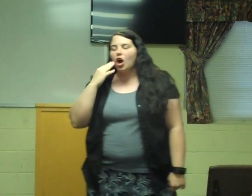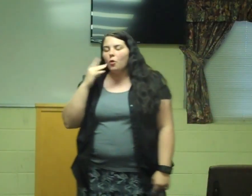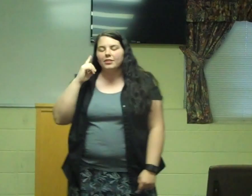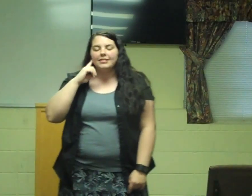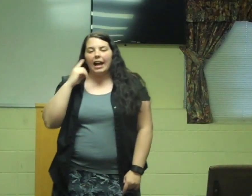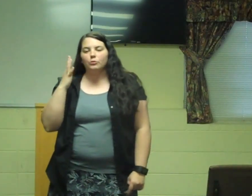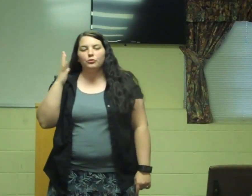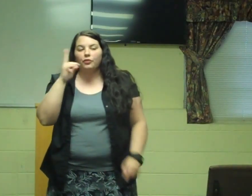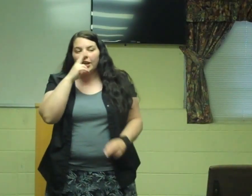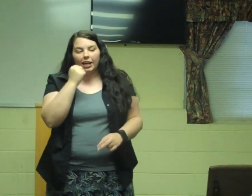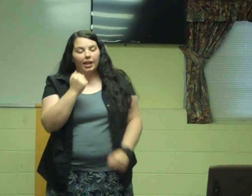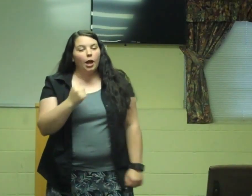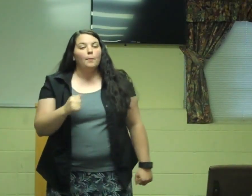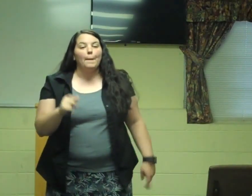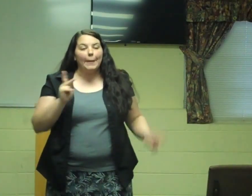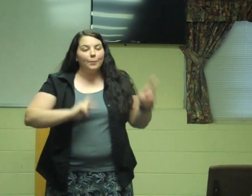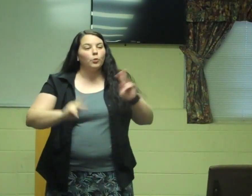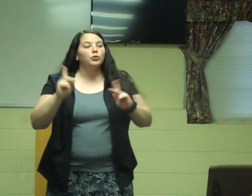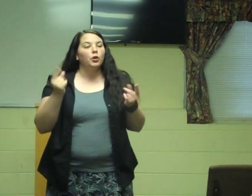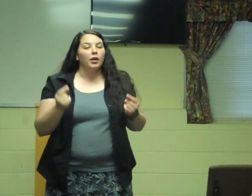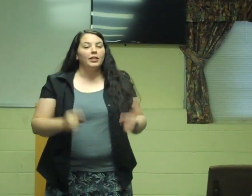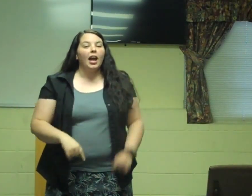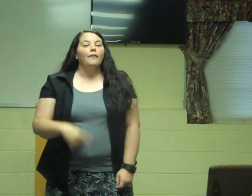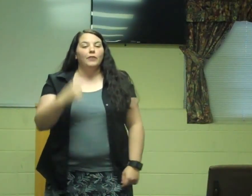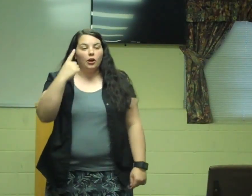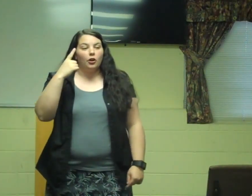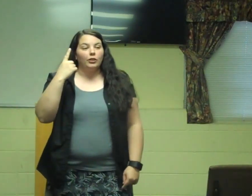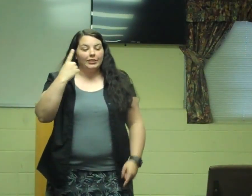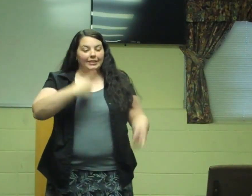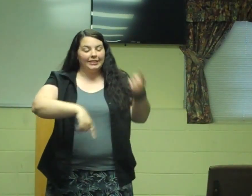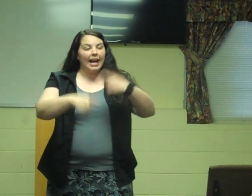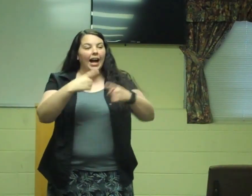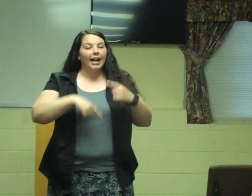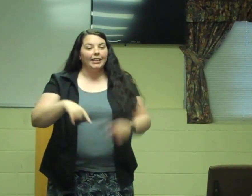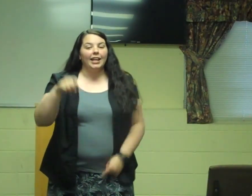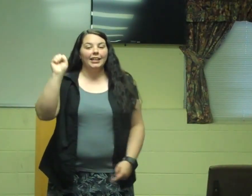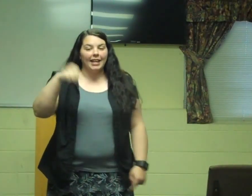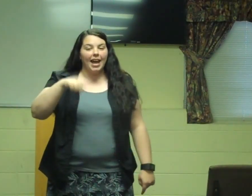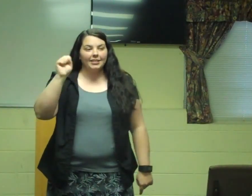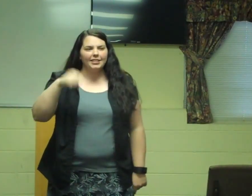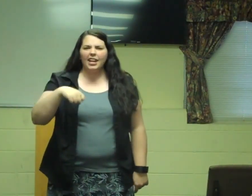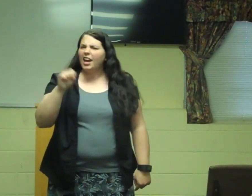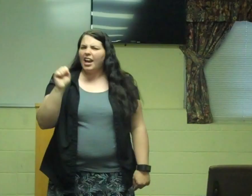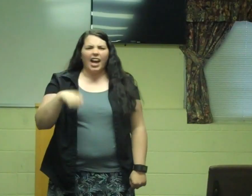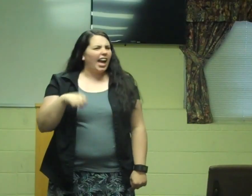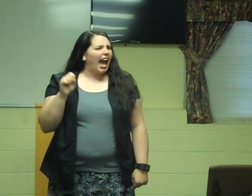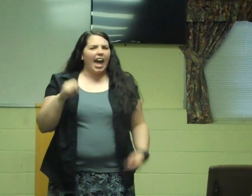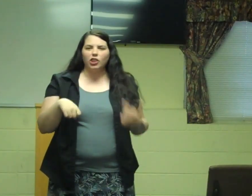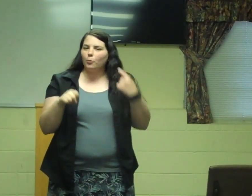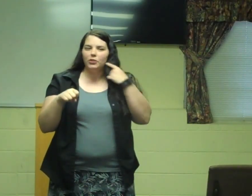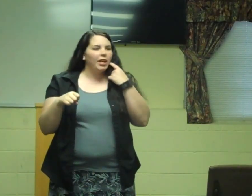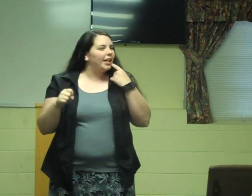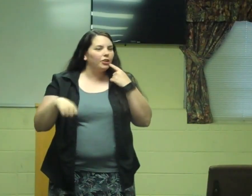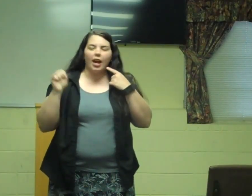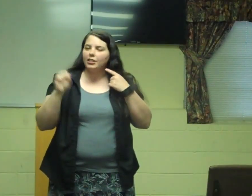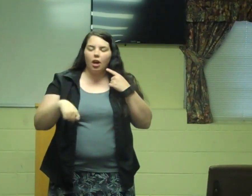know it sounds funny, but people will do it. They'll sign yes, and they'll be shaking their head